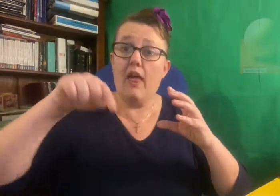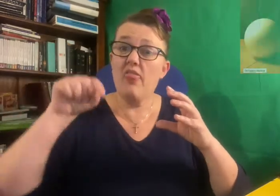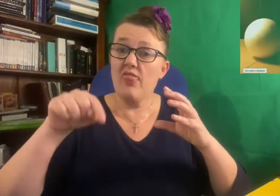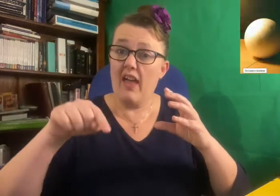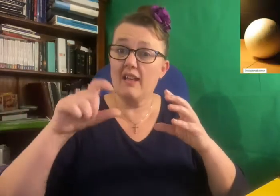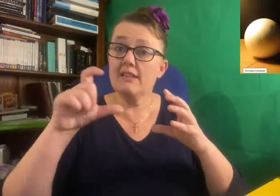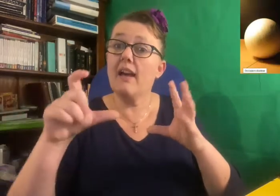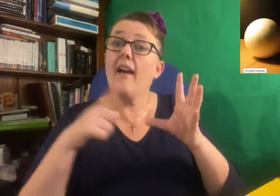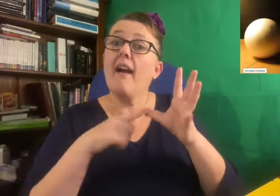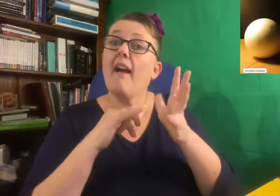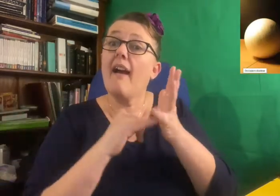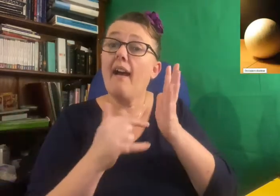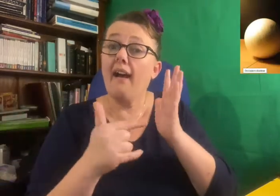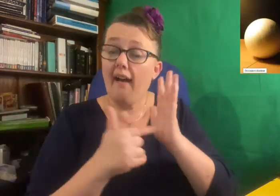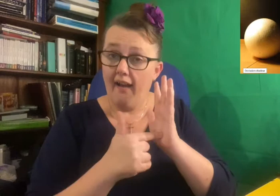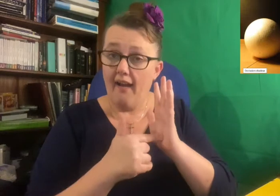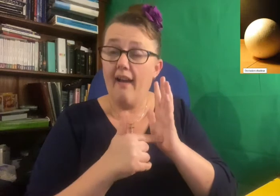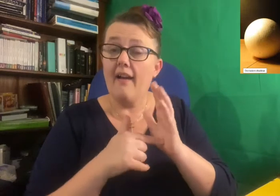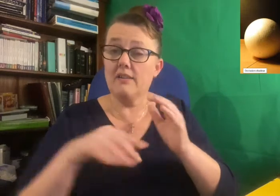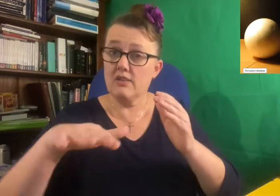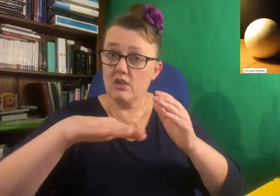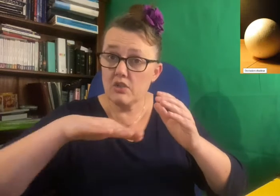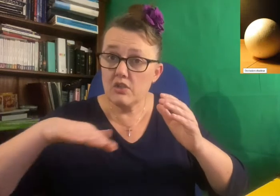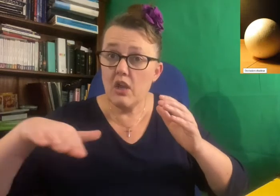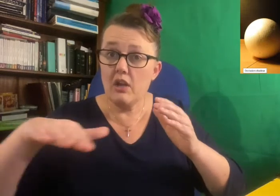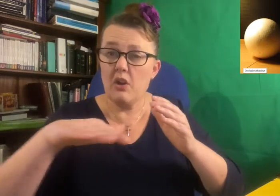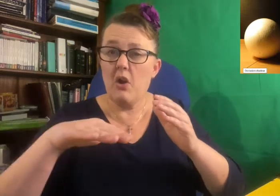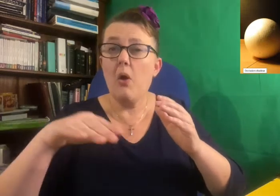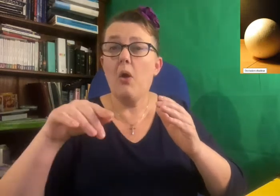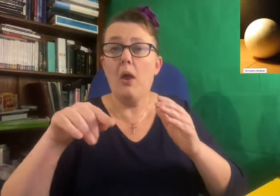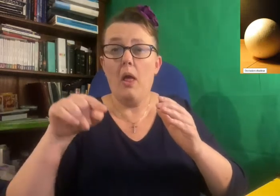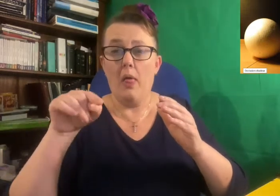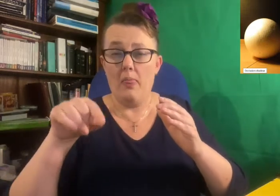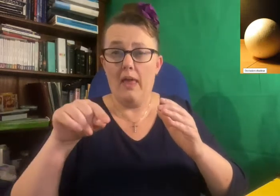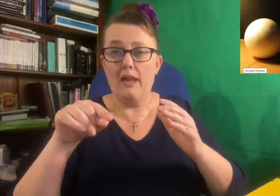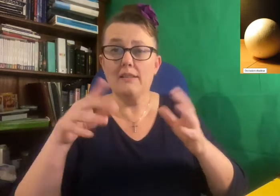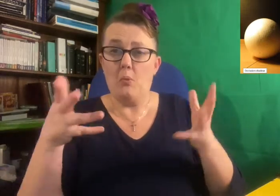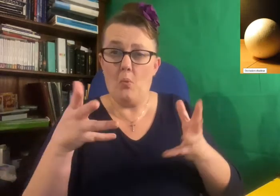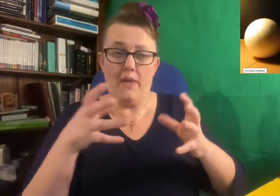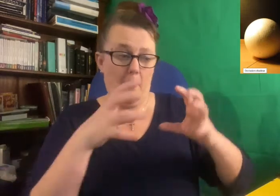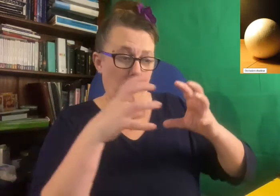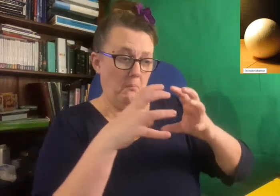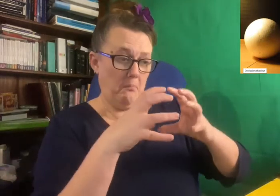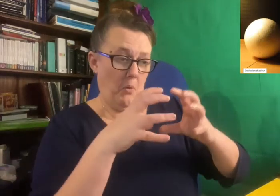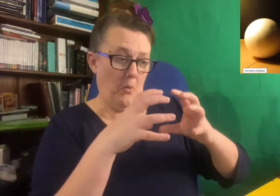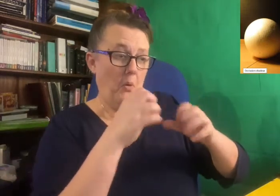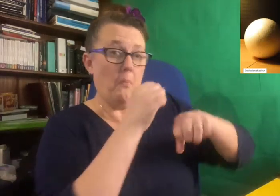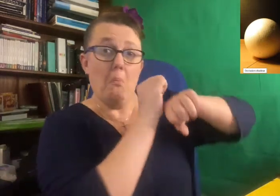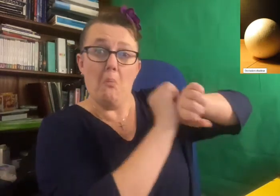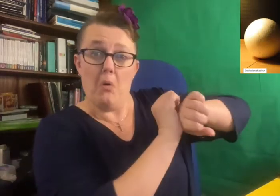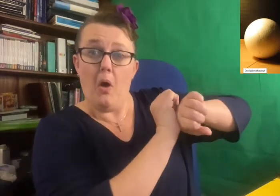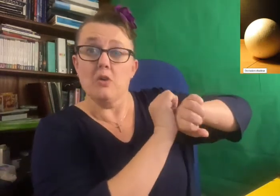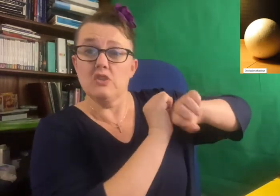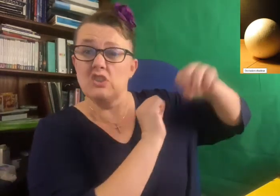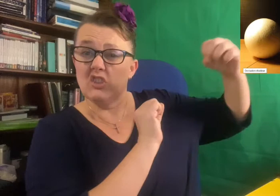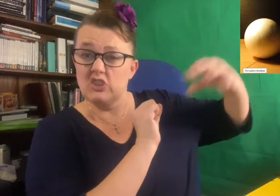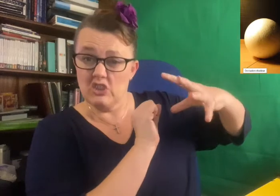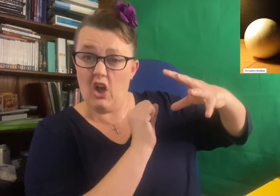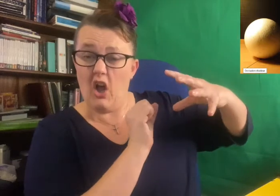And then behind the ball, there's a dark shadow called the cast shadow. That's where the ball